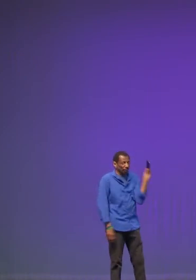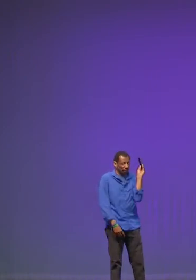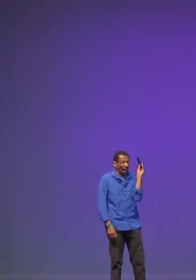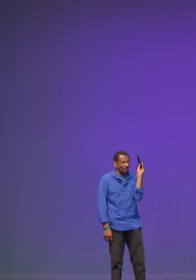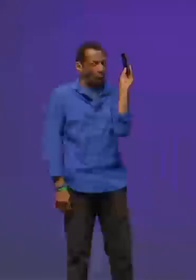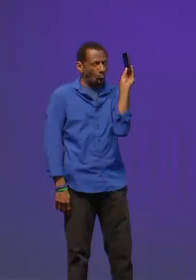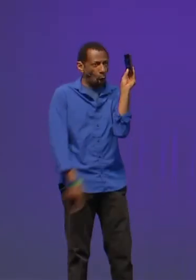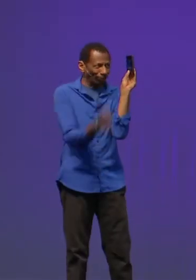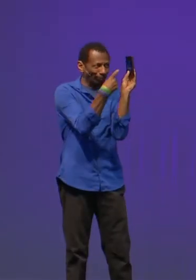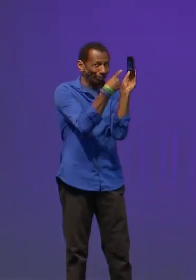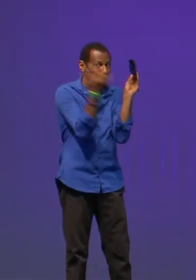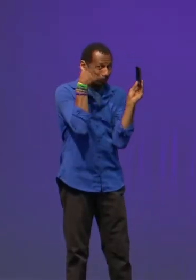iPhone.